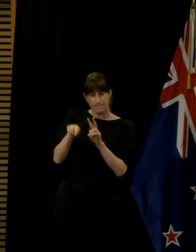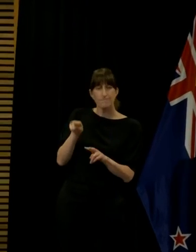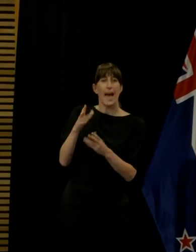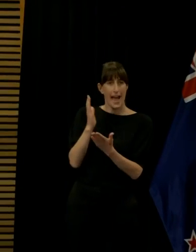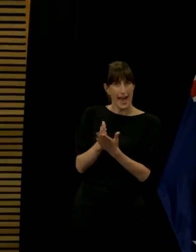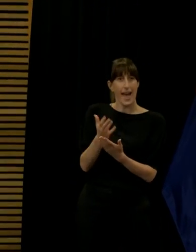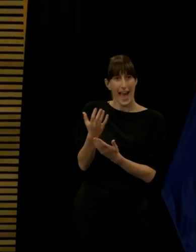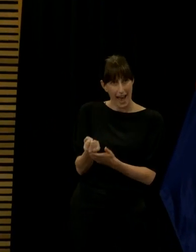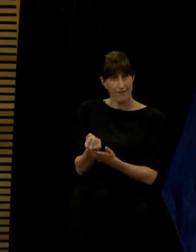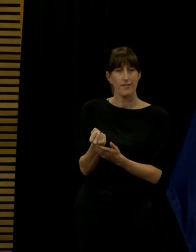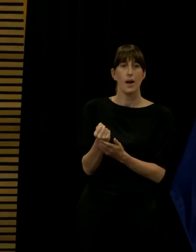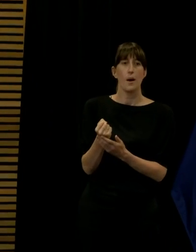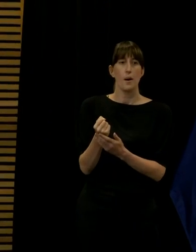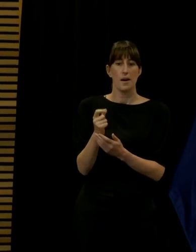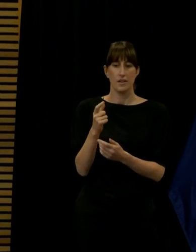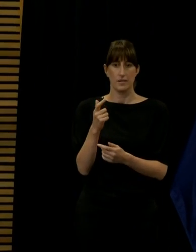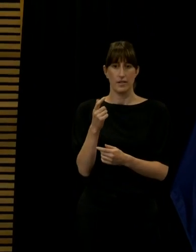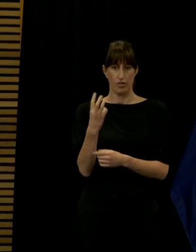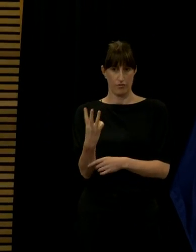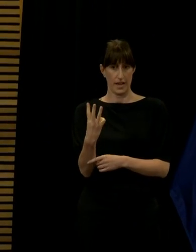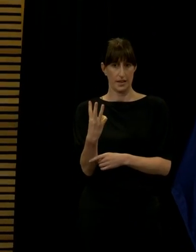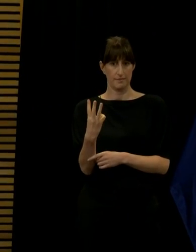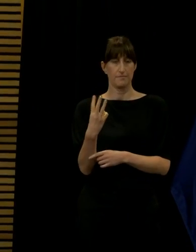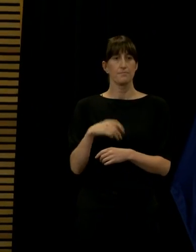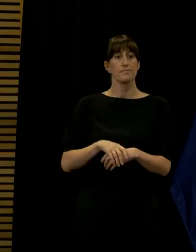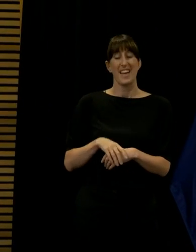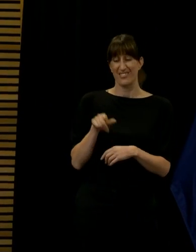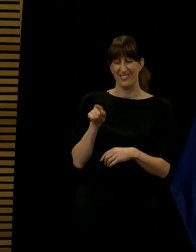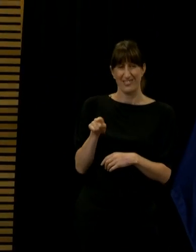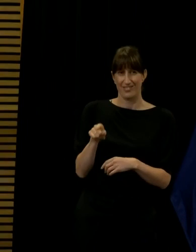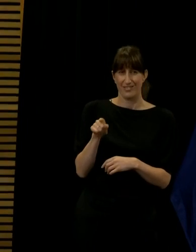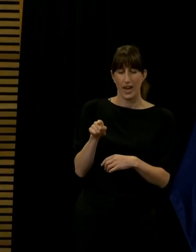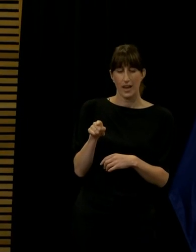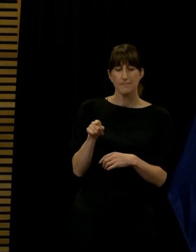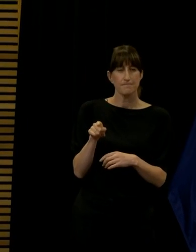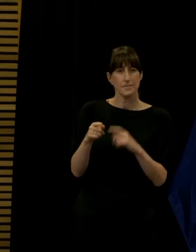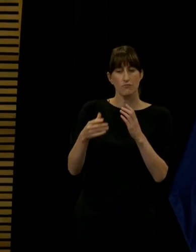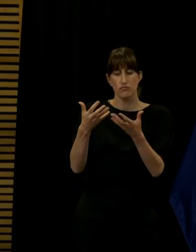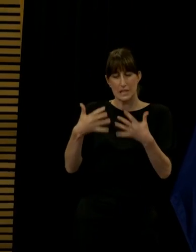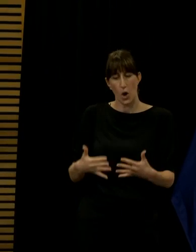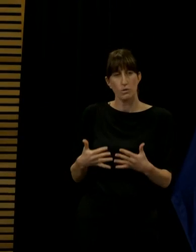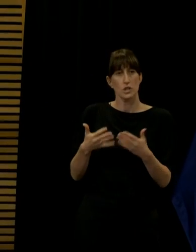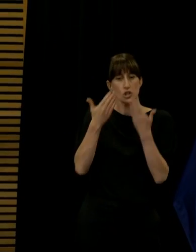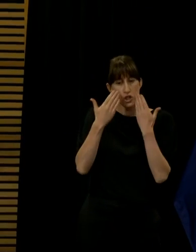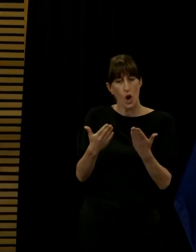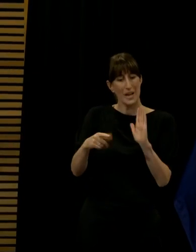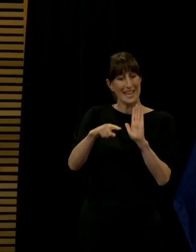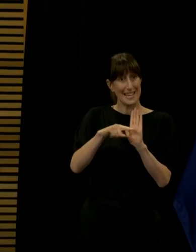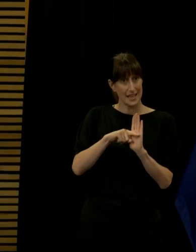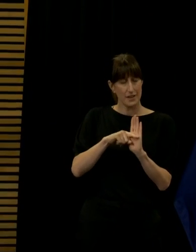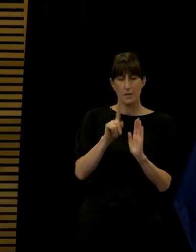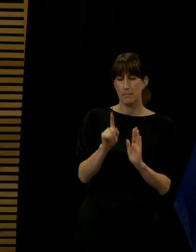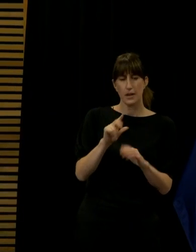has returned a negative laboratory test result, but the clinician treating the person believes that on the basis of their